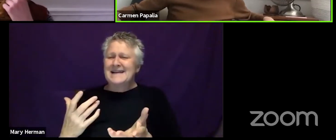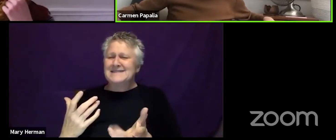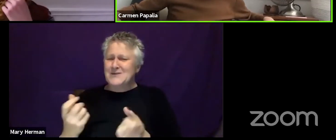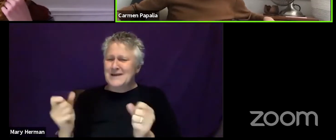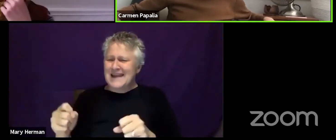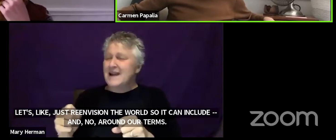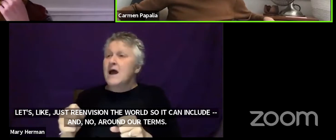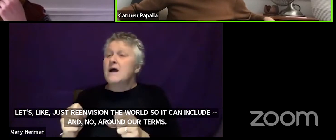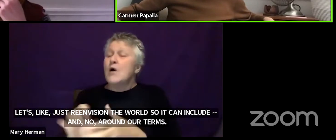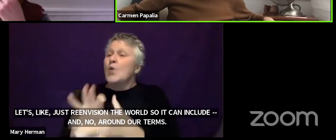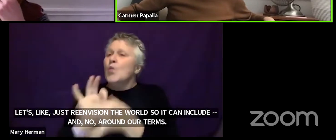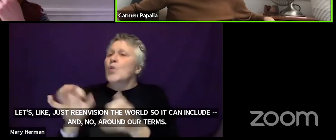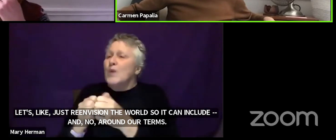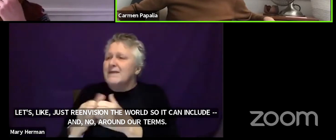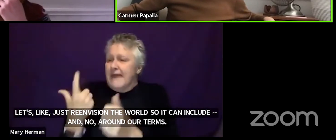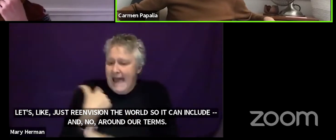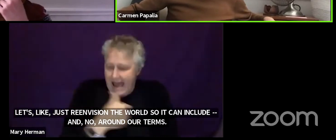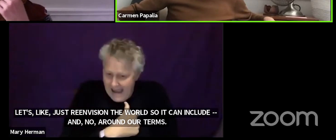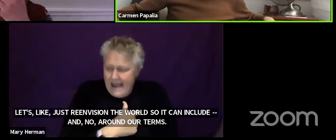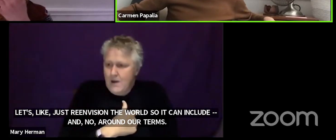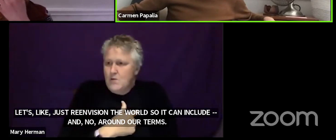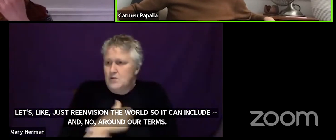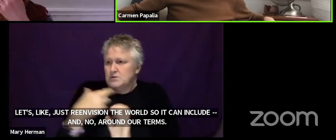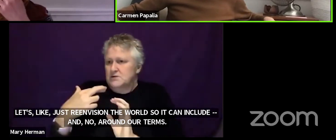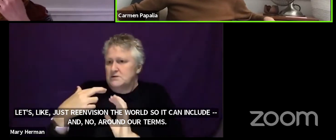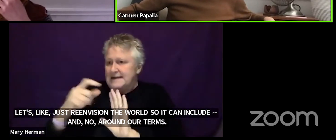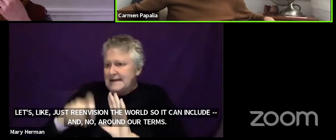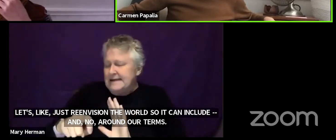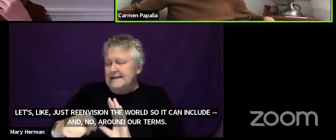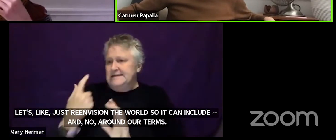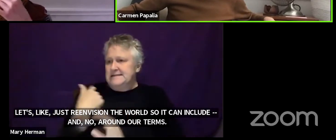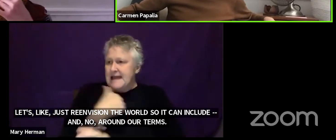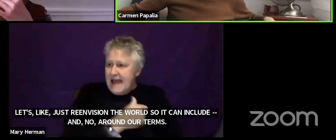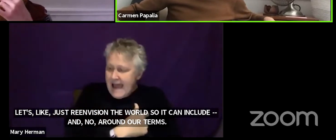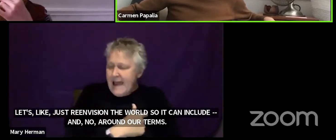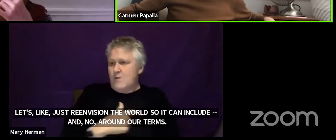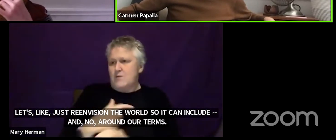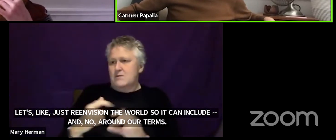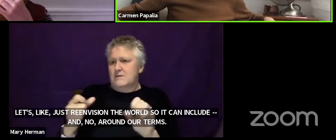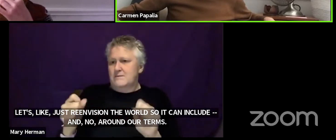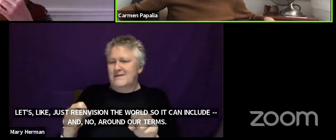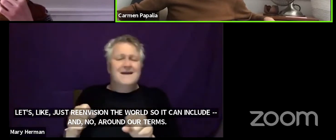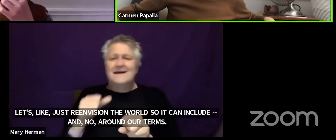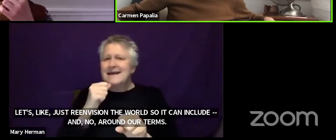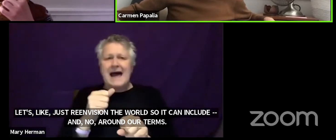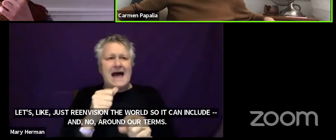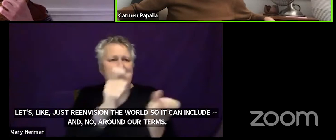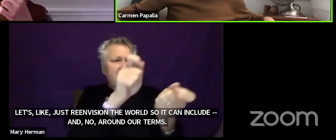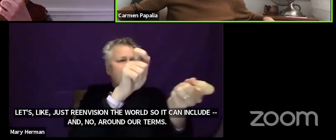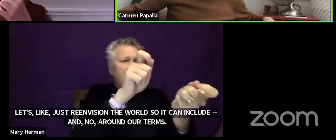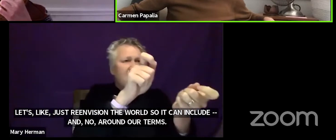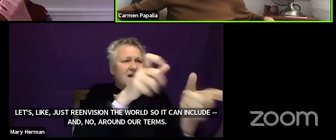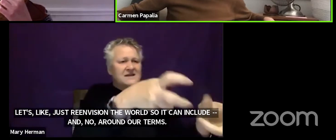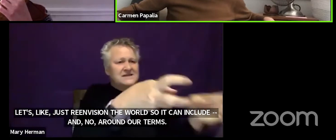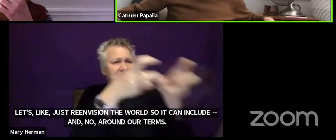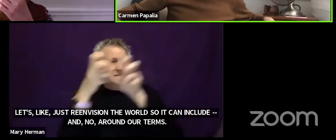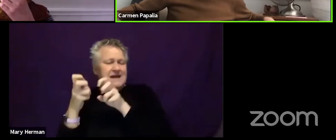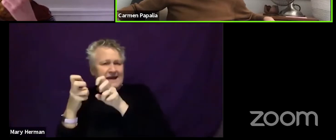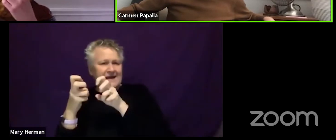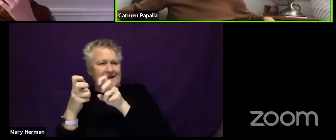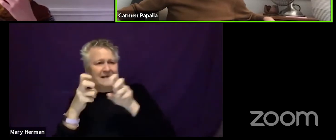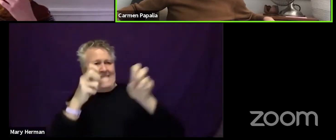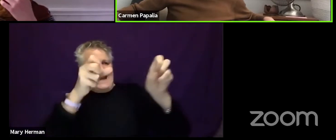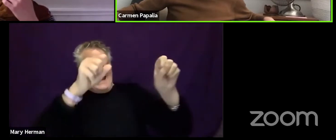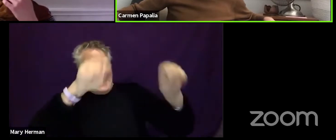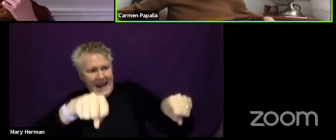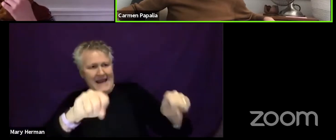and desires of the disabled body, versus adopting ableist concepts of normalcy and perpetuating those